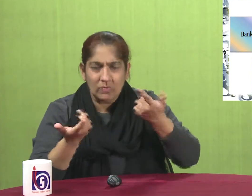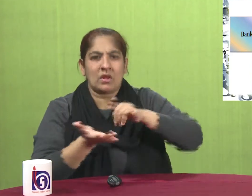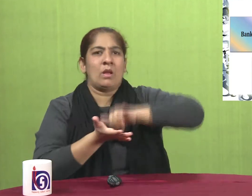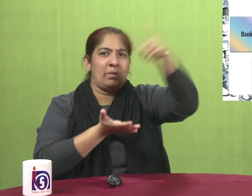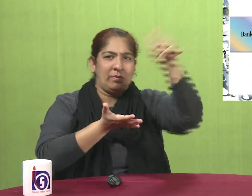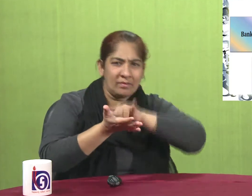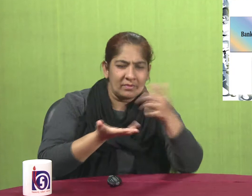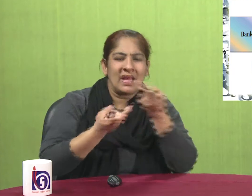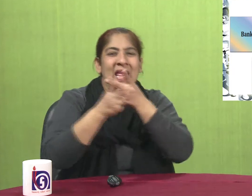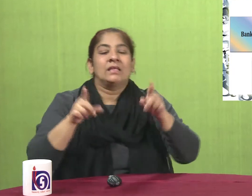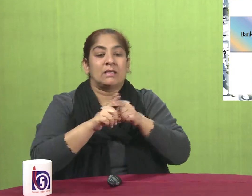transportation,